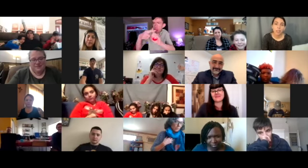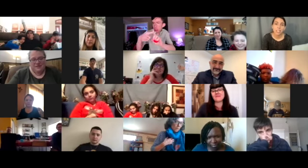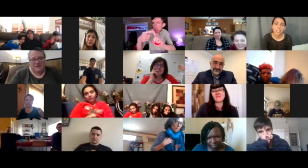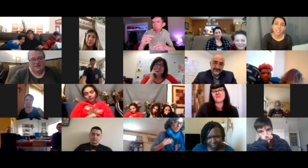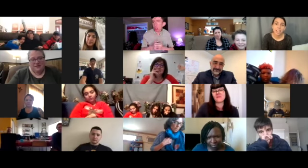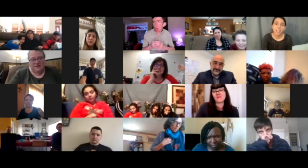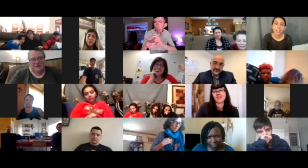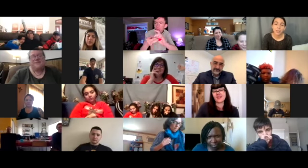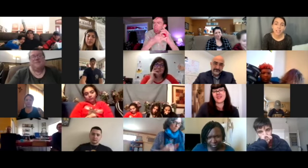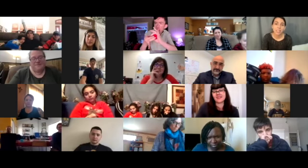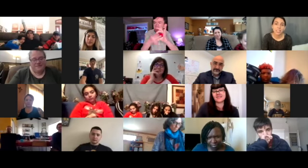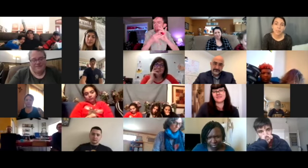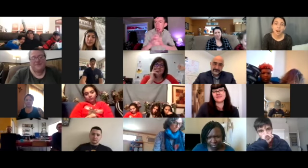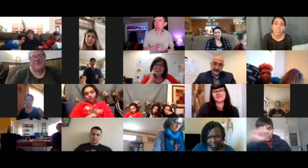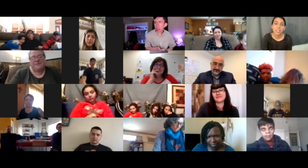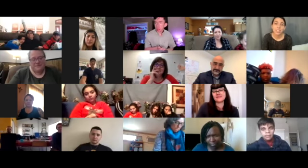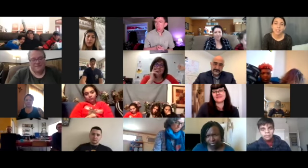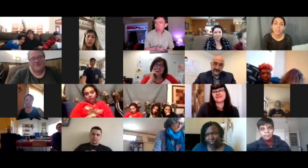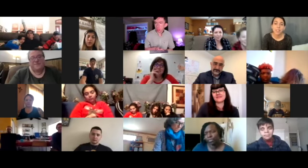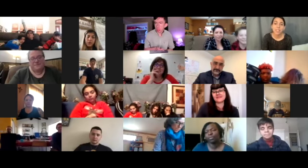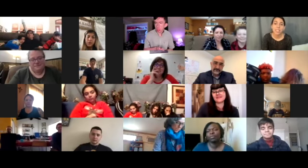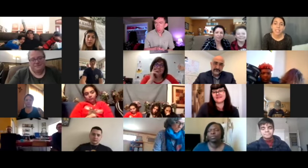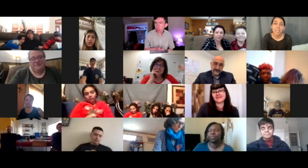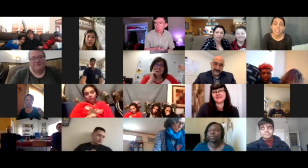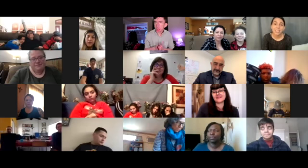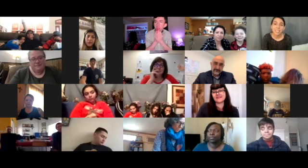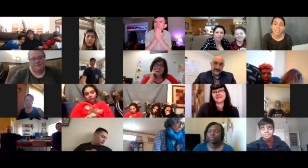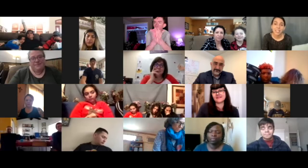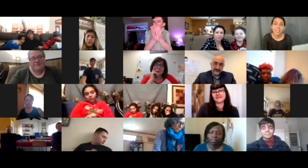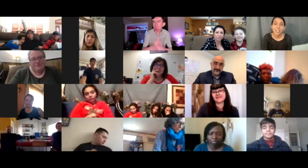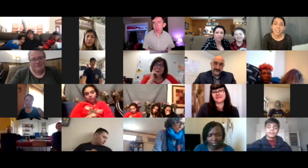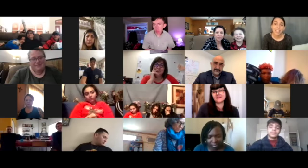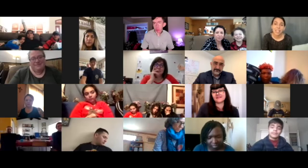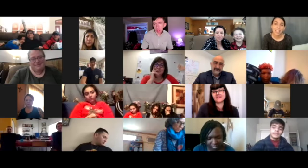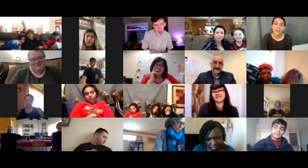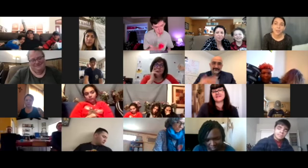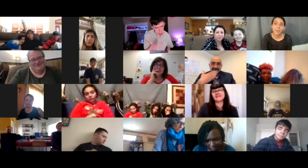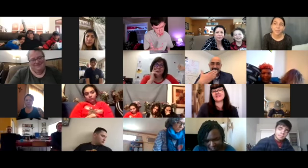we're all in this together and we have to stay positive, stay connected.